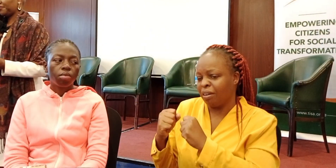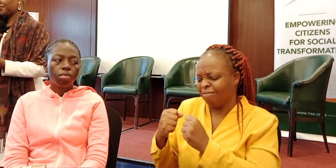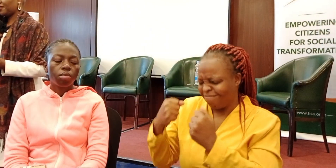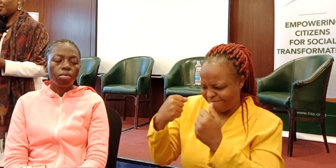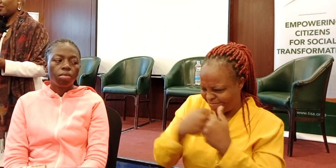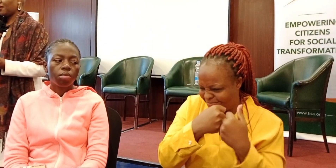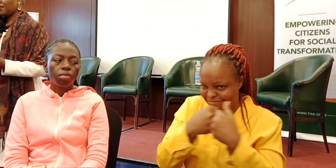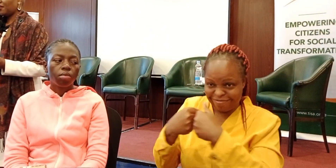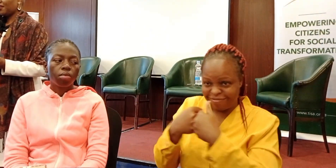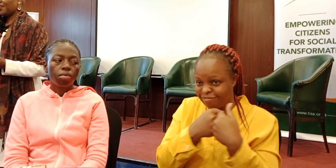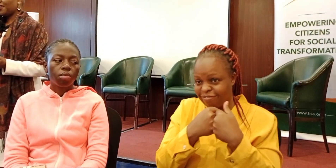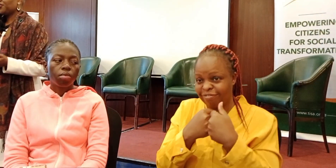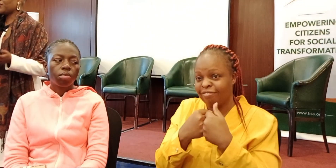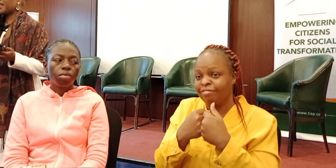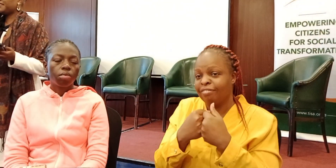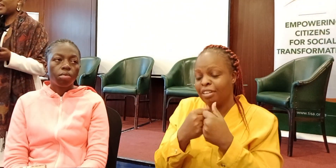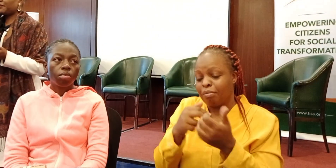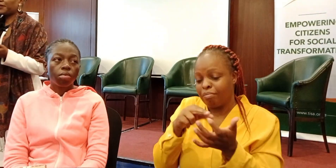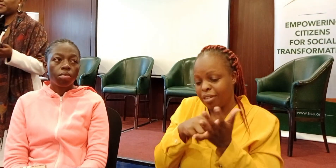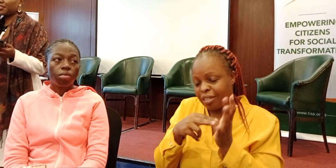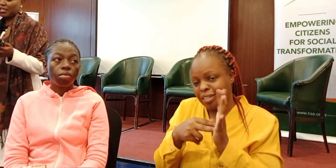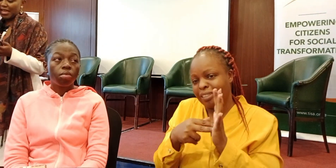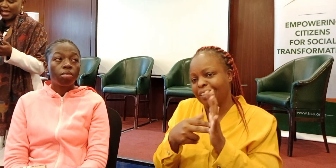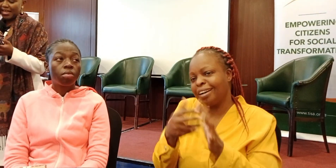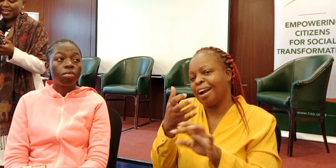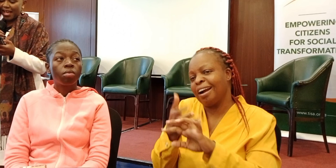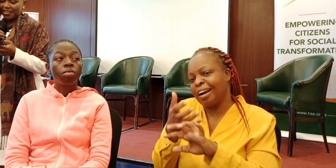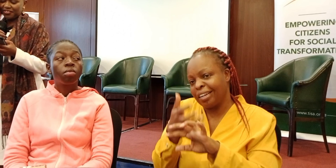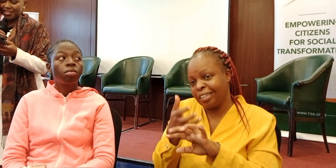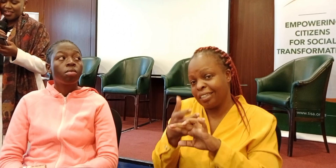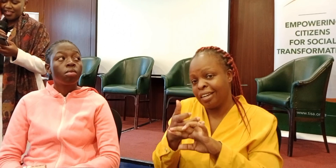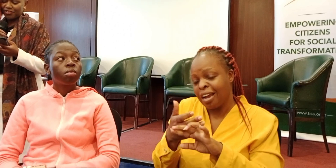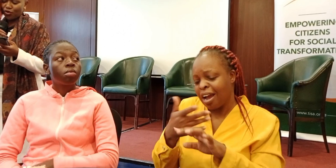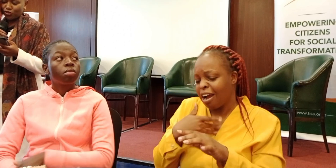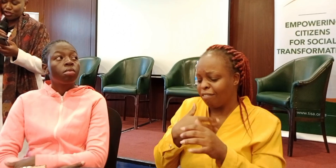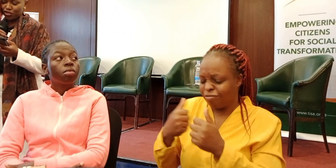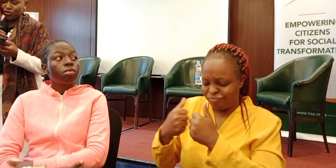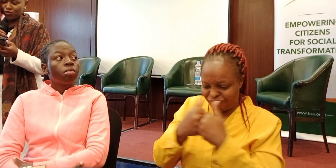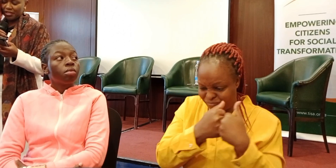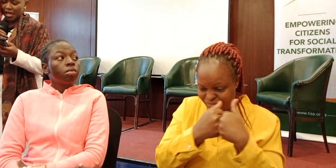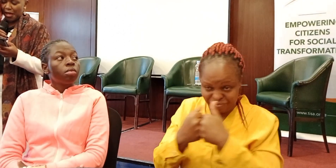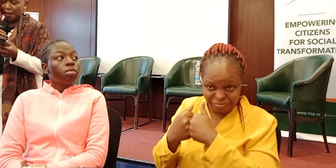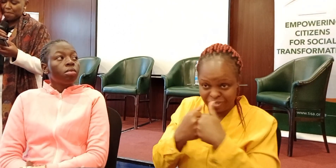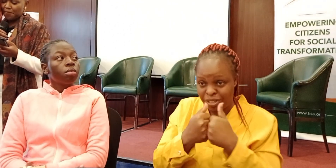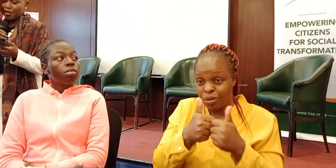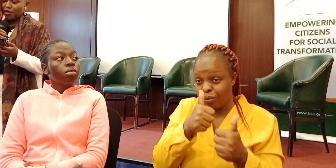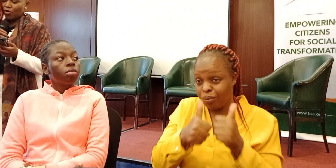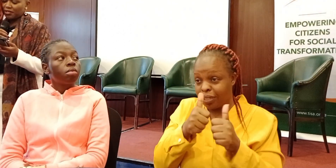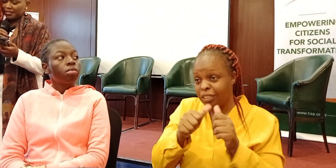costs. So there is that particular clash that continues